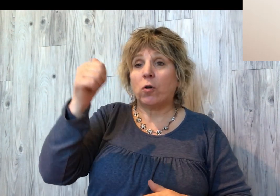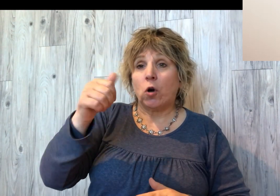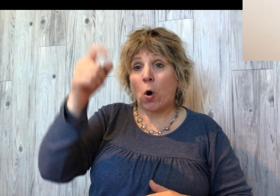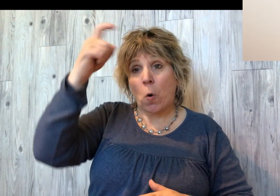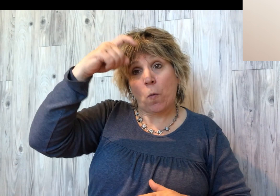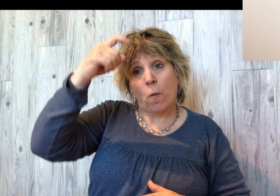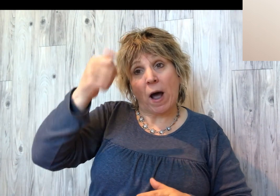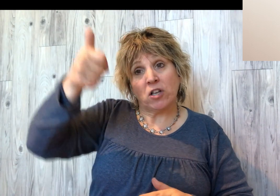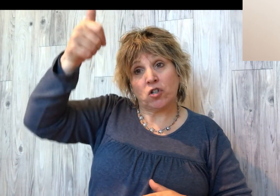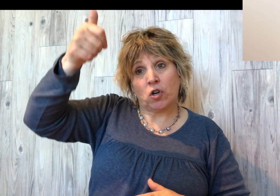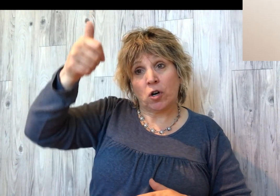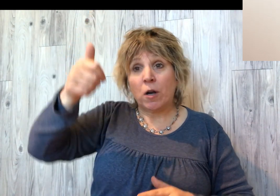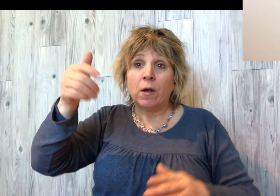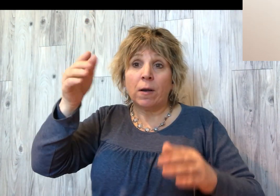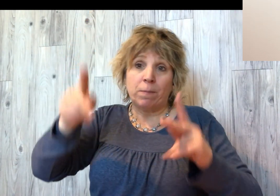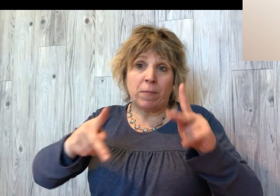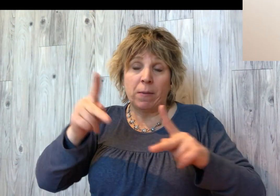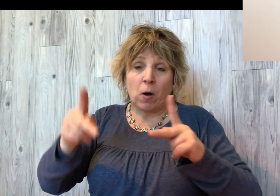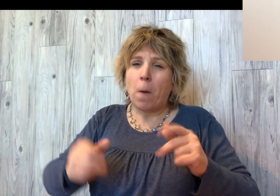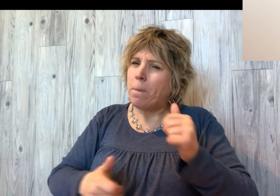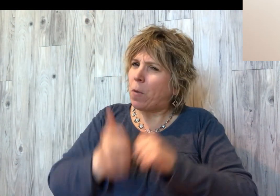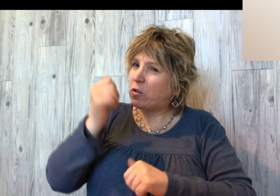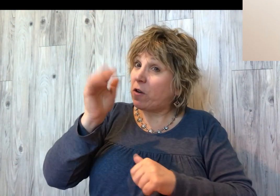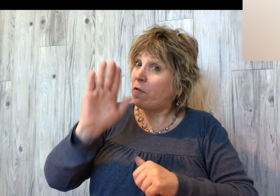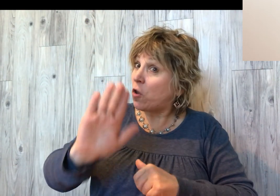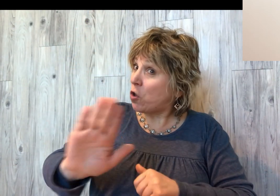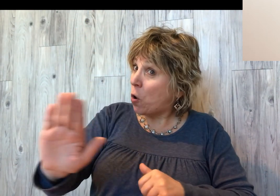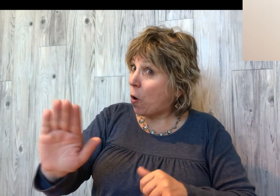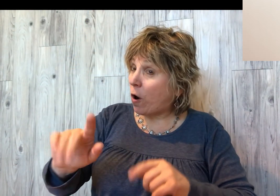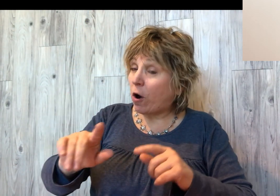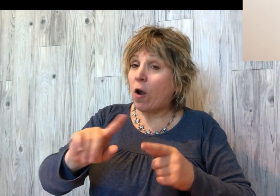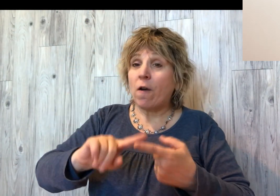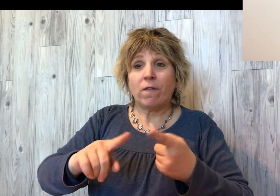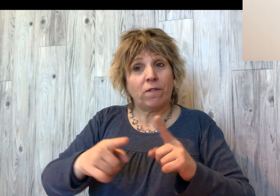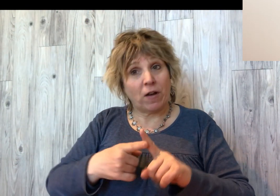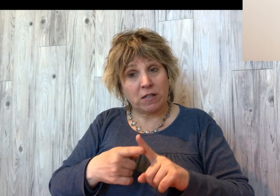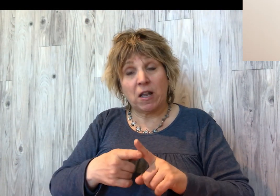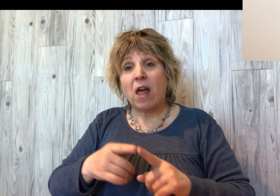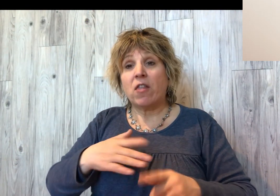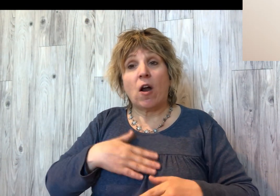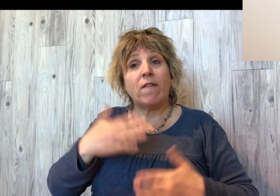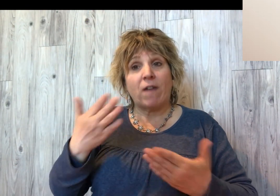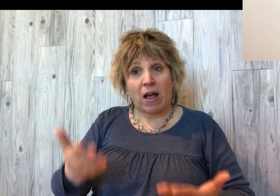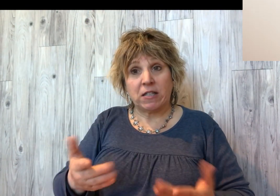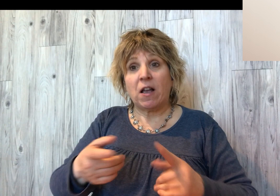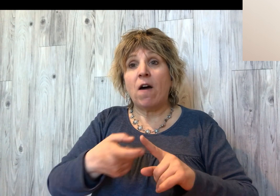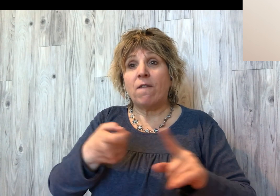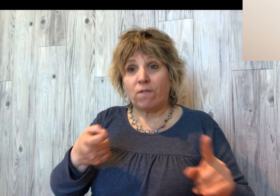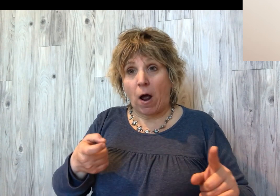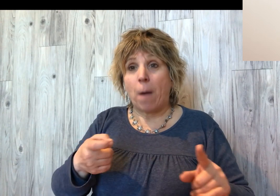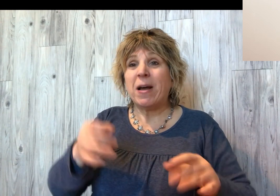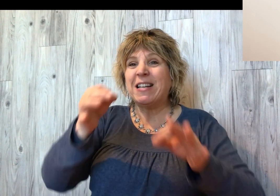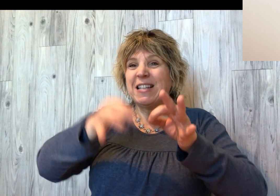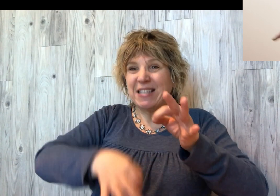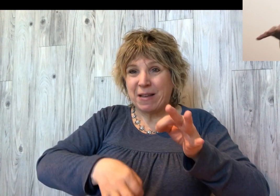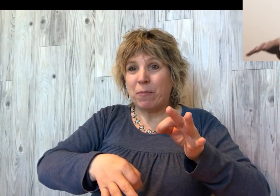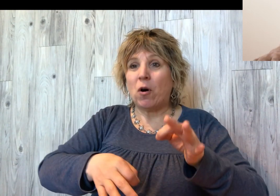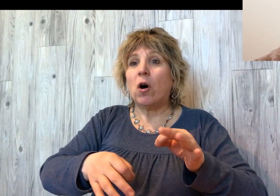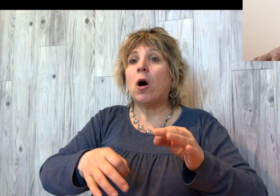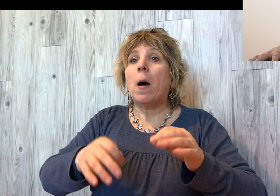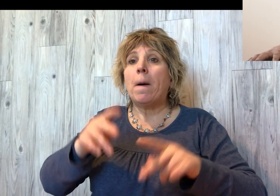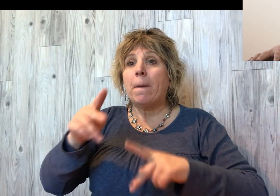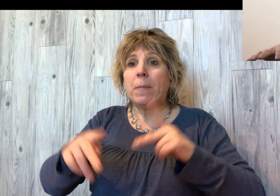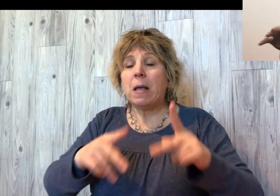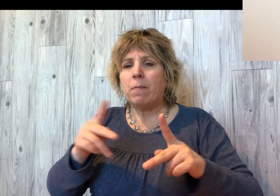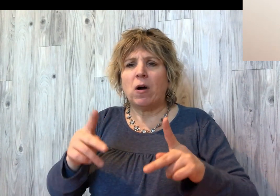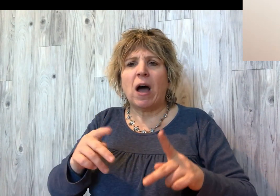here's the irony of this. Most of your friends are getting their advice from other simple